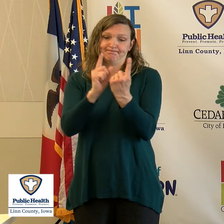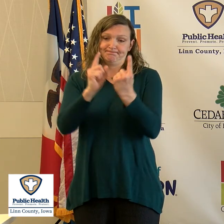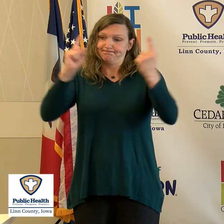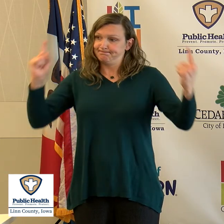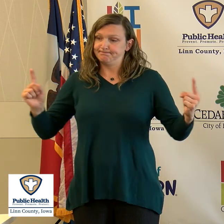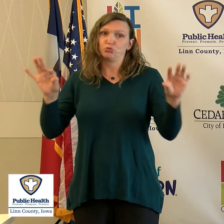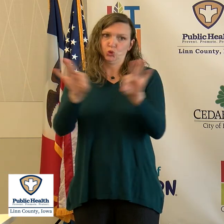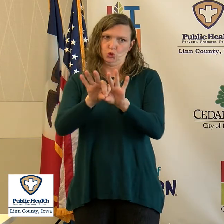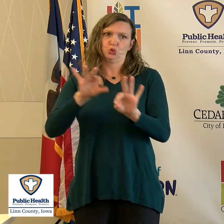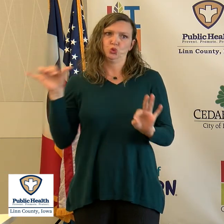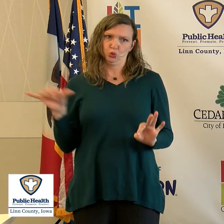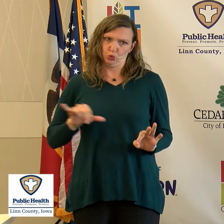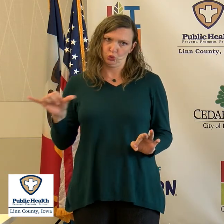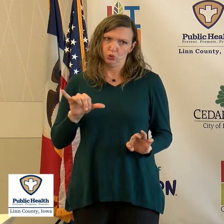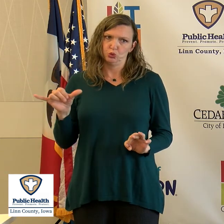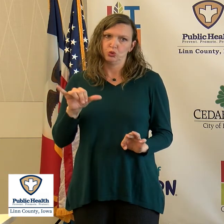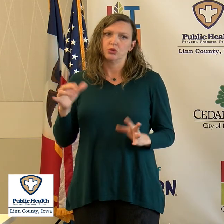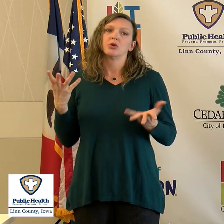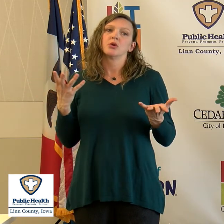prevention activities.